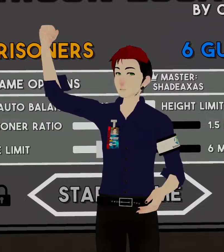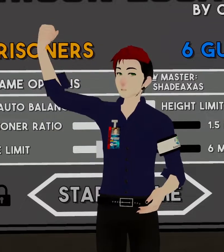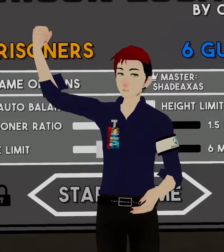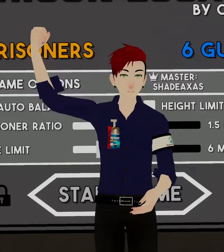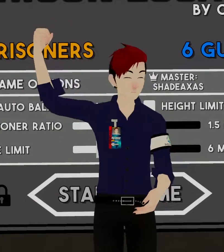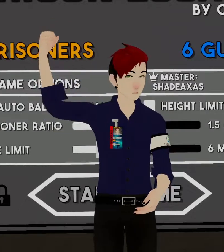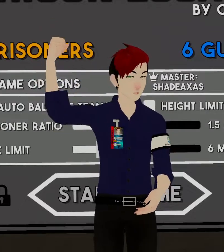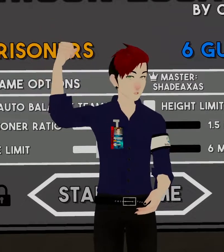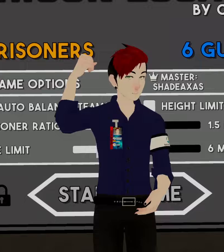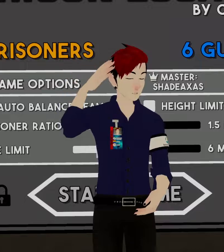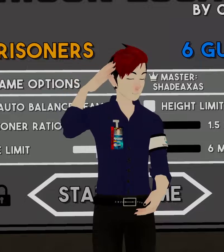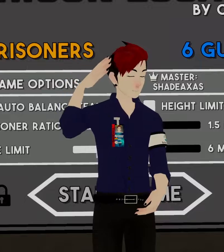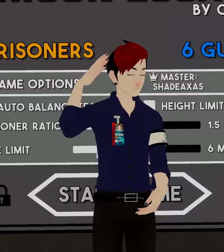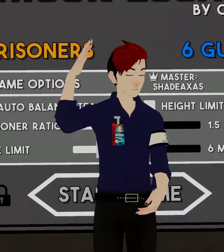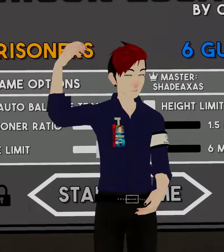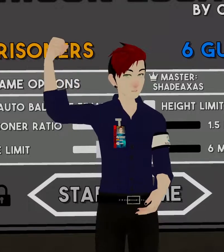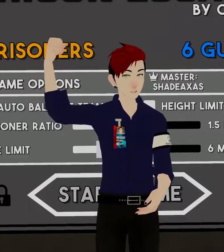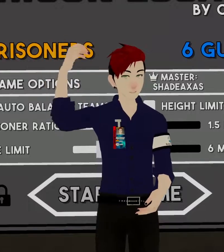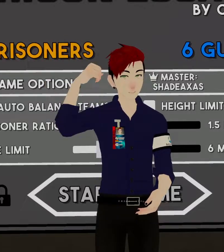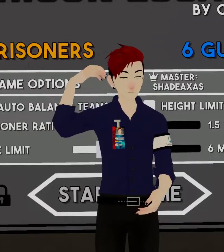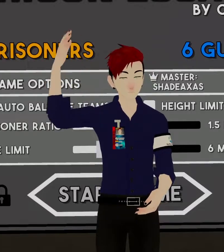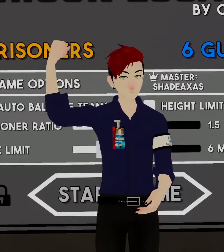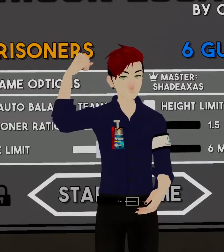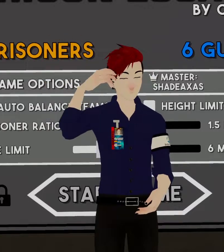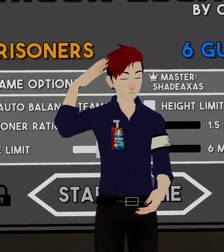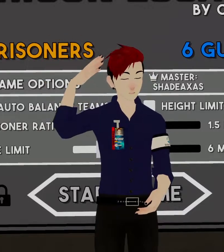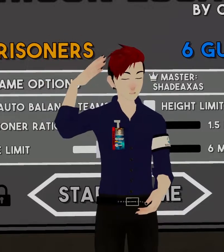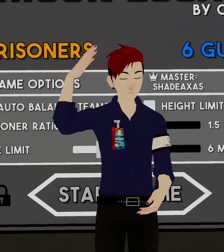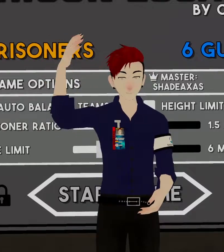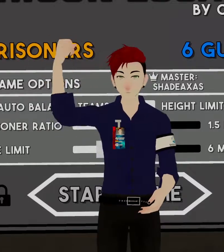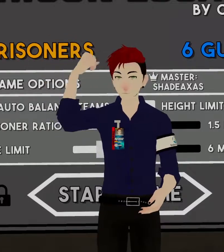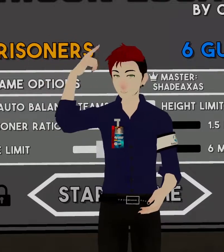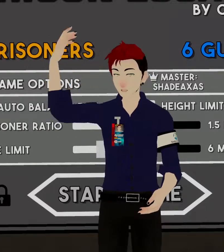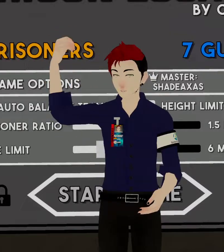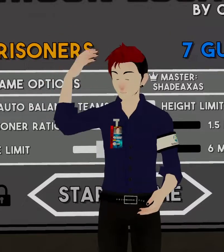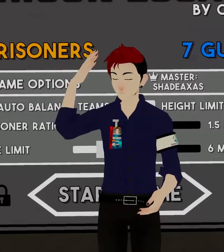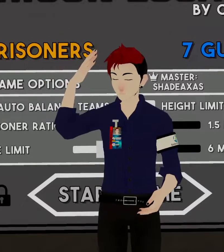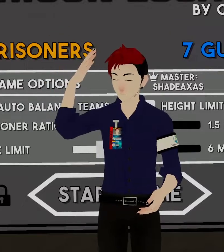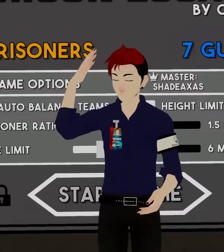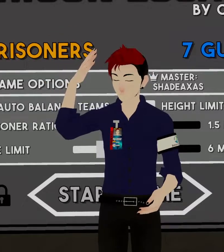So closed fist to open hand 2 times, shower.